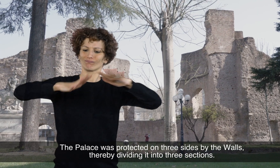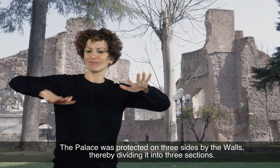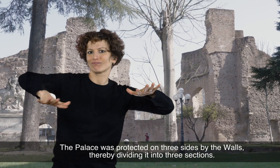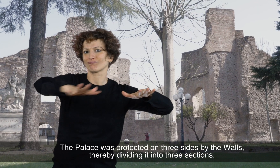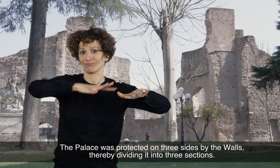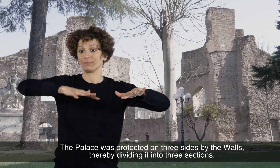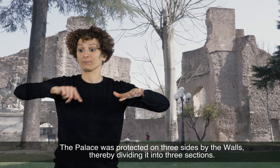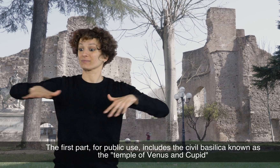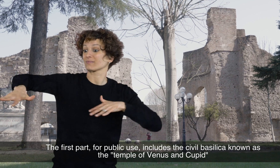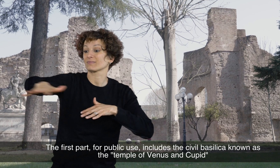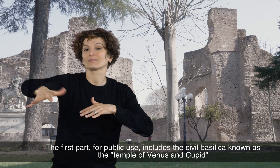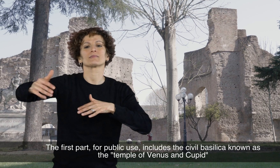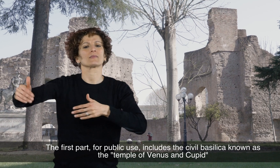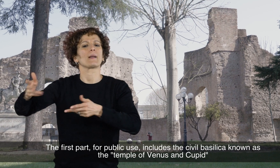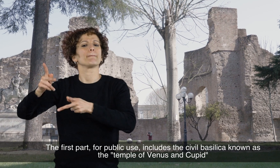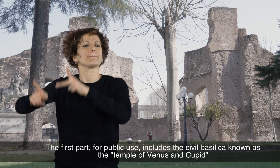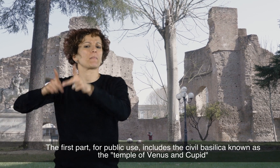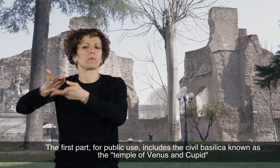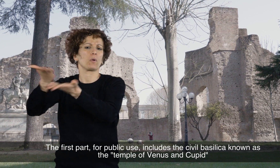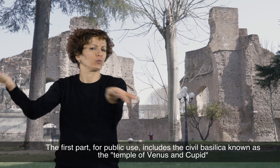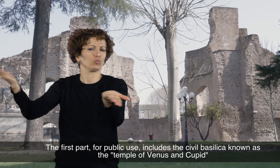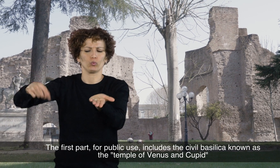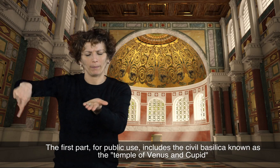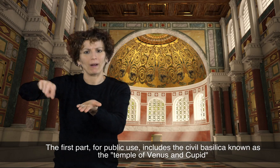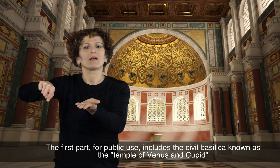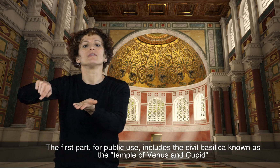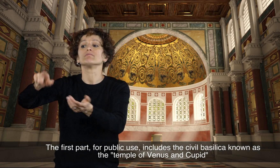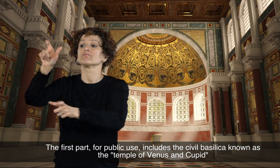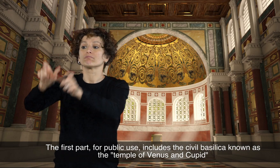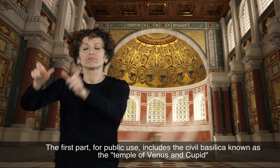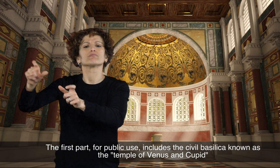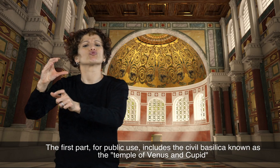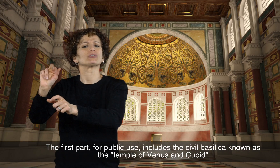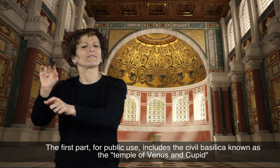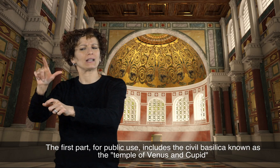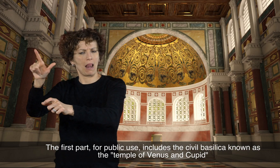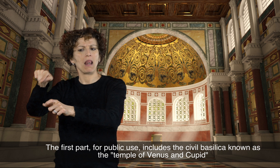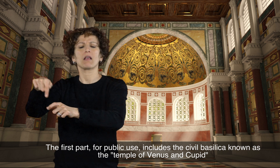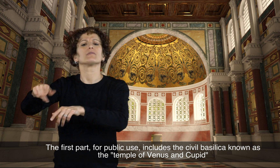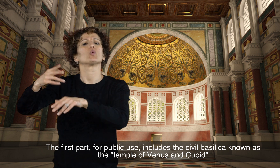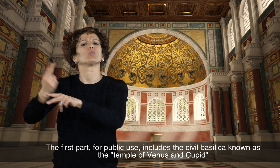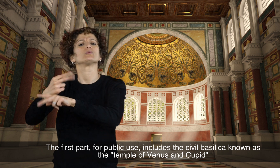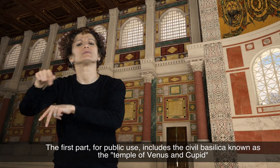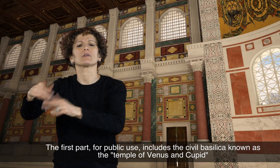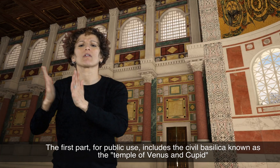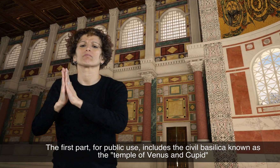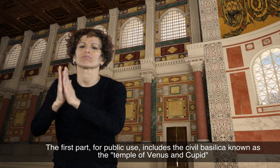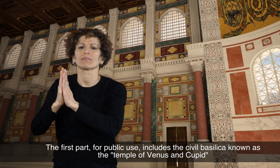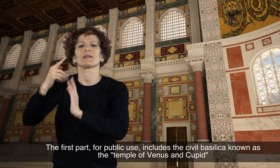sections. The first part for public use includes the civil basilica, known as the Temple